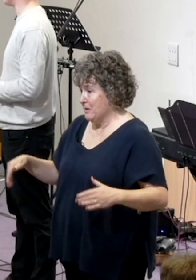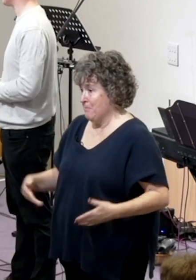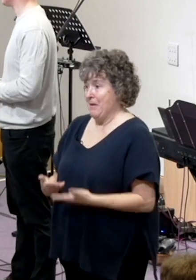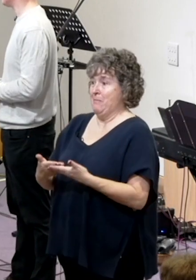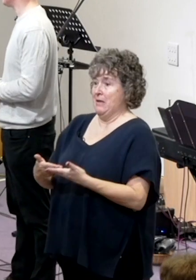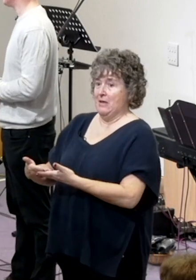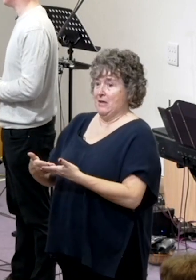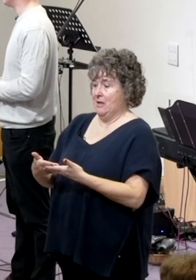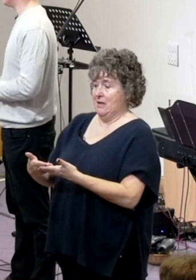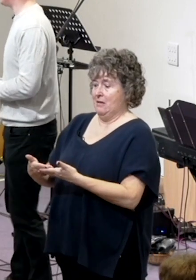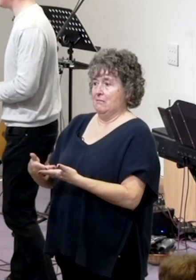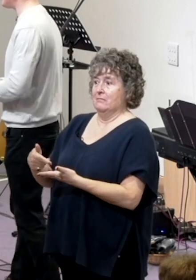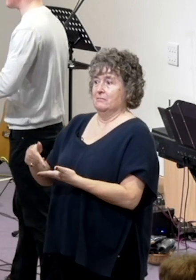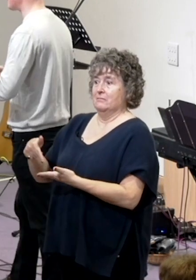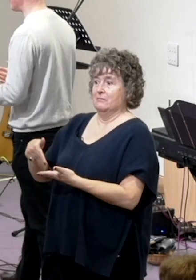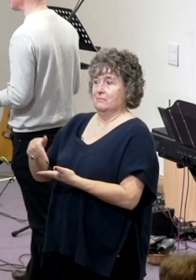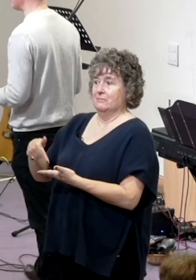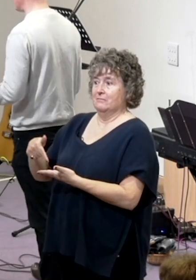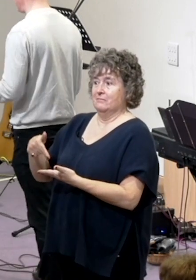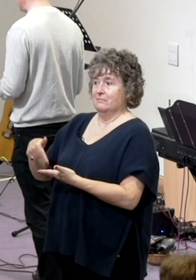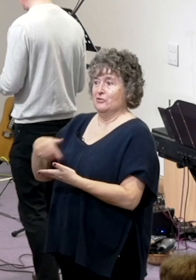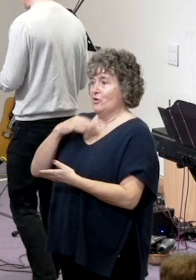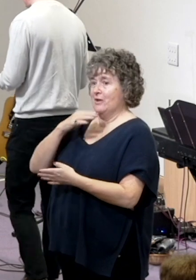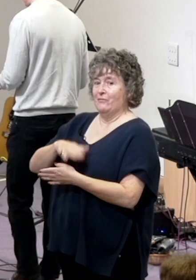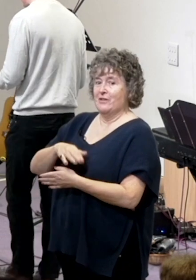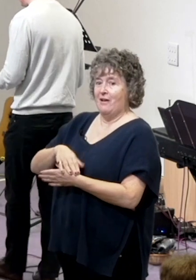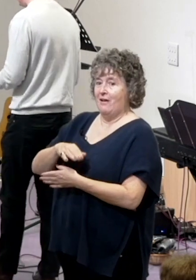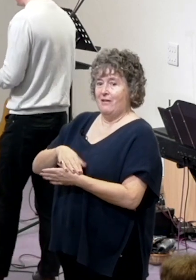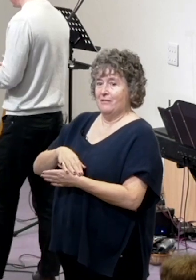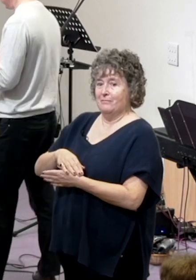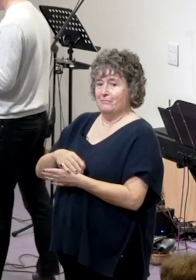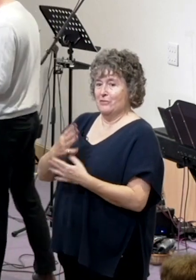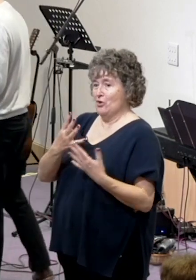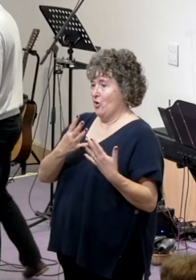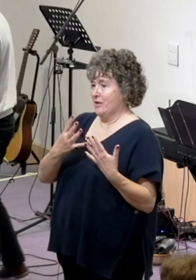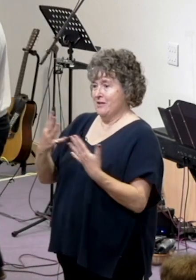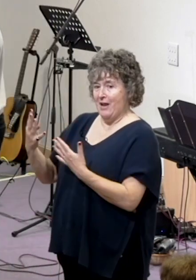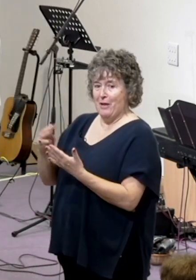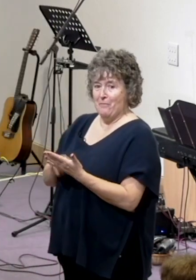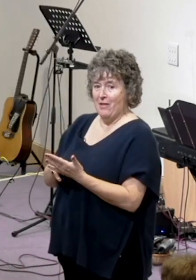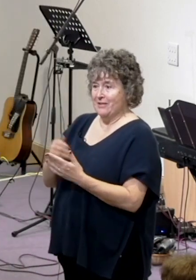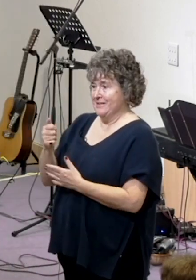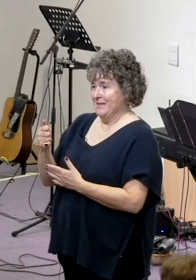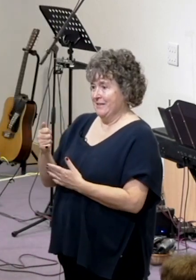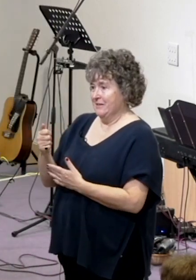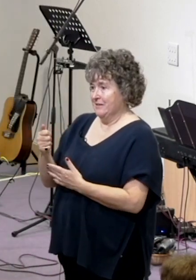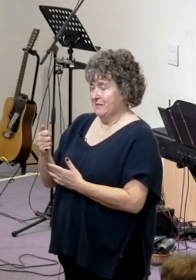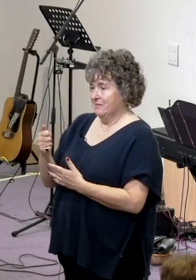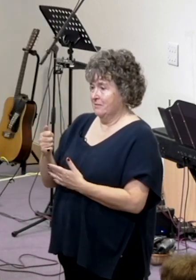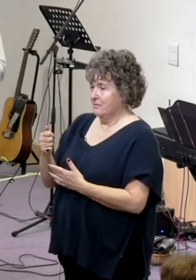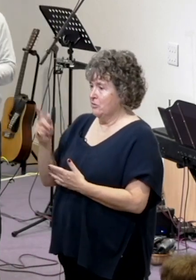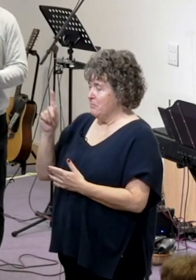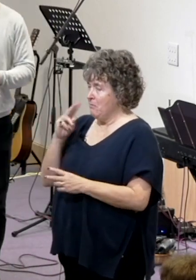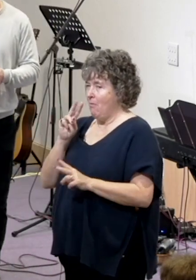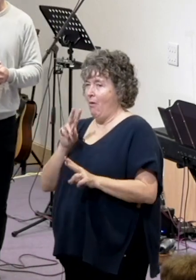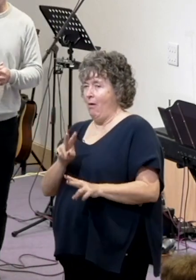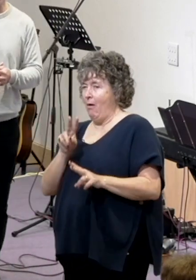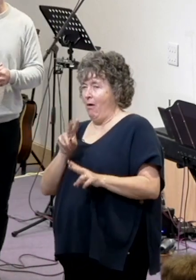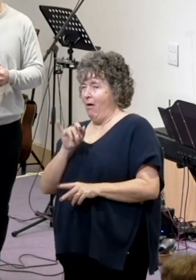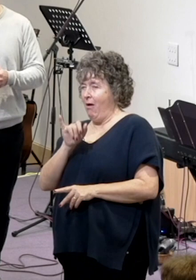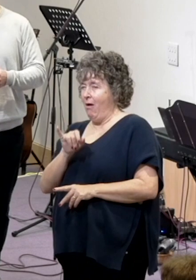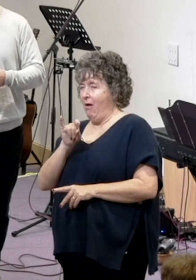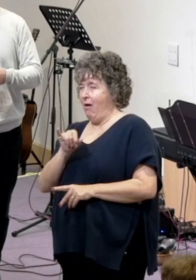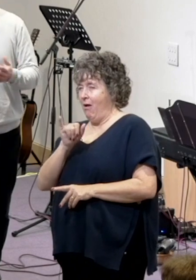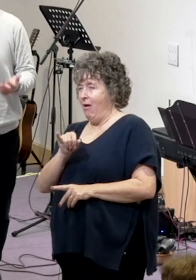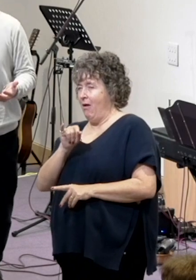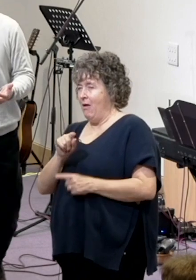gone on. And their assumption would have been that either Joseph and Mary had had sex before they were